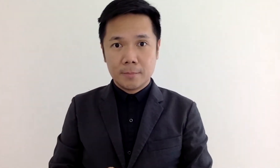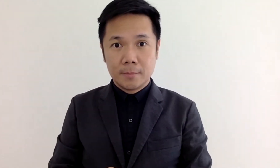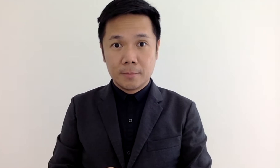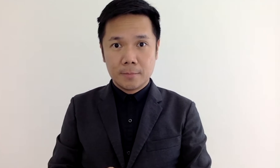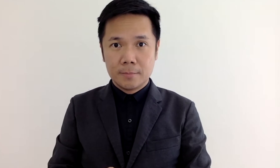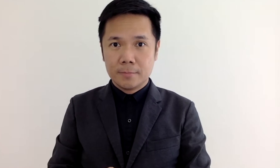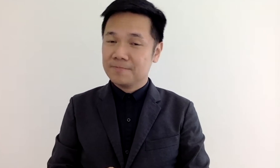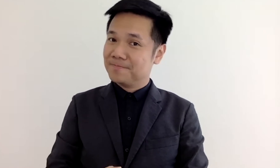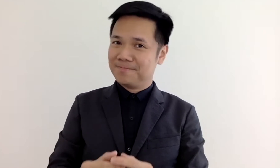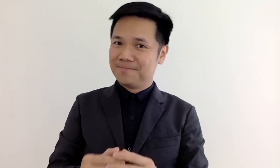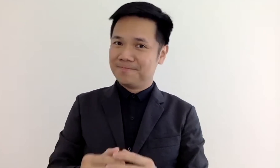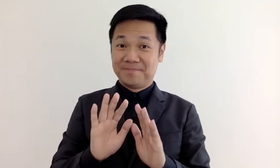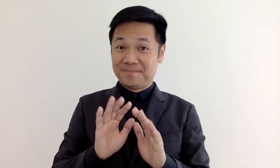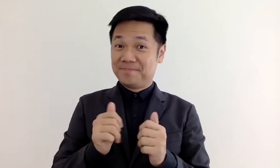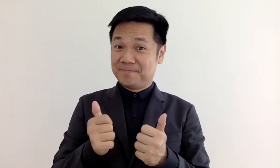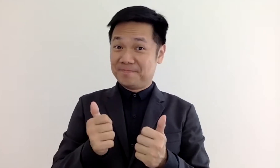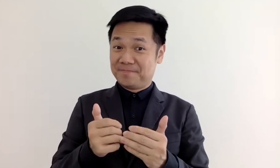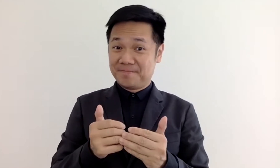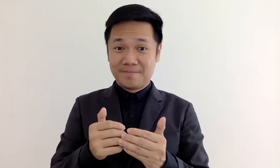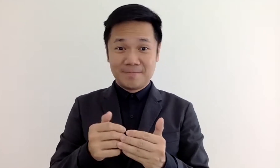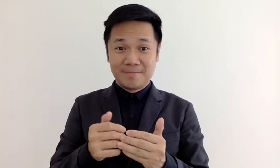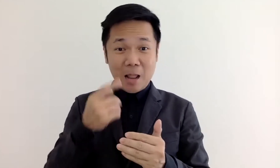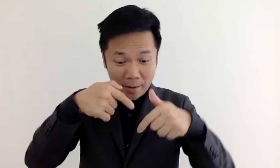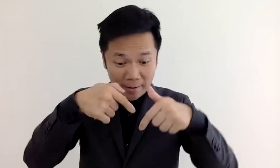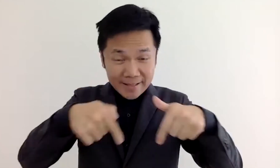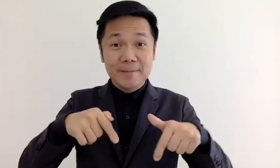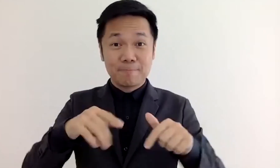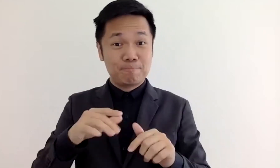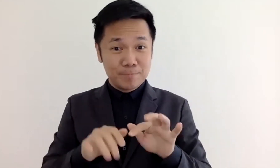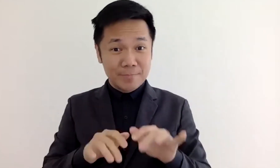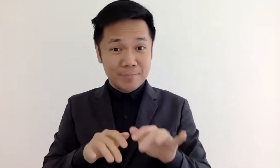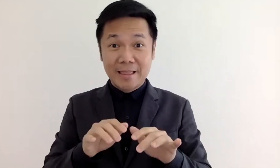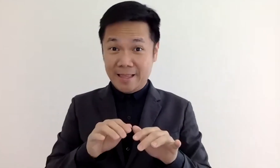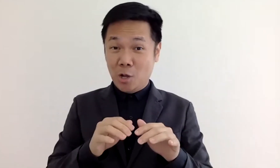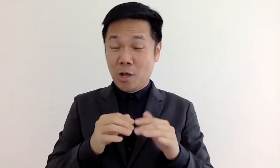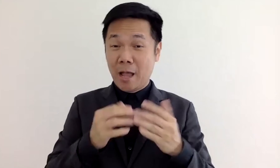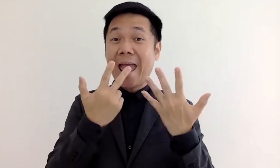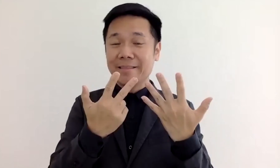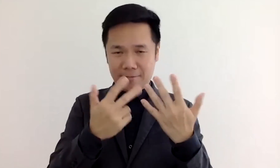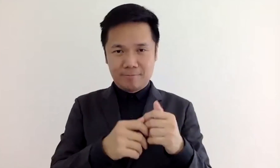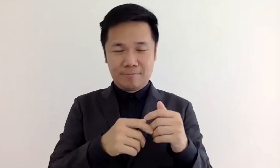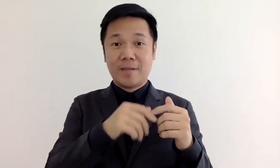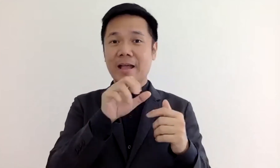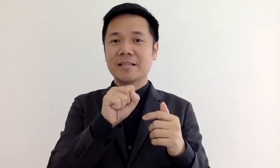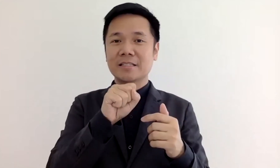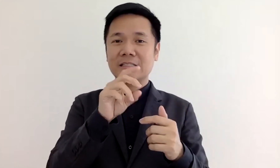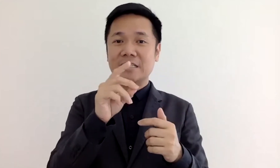Yes, I saw one response in the chat box. It's goal 8. That's right.